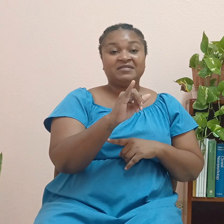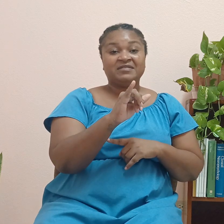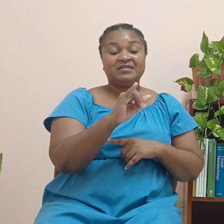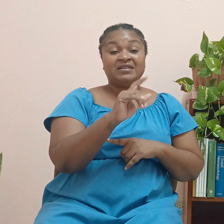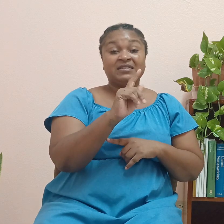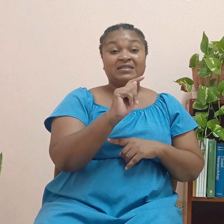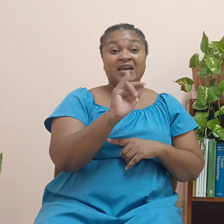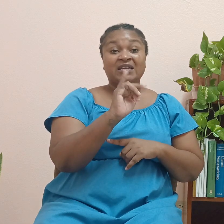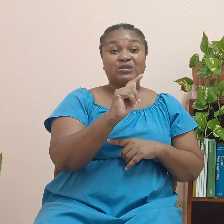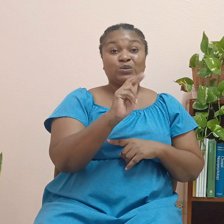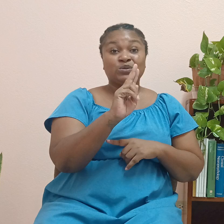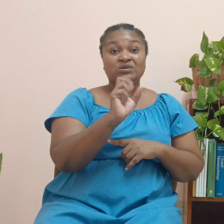Titus,